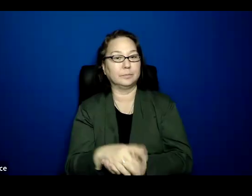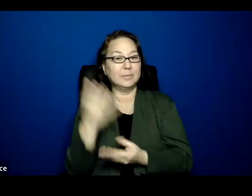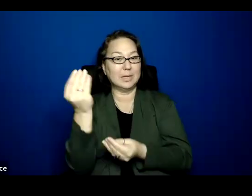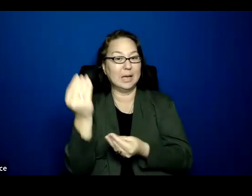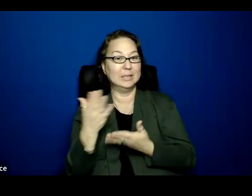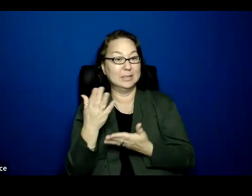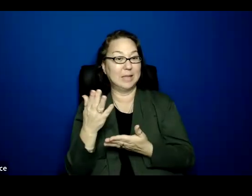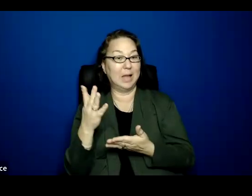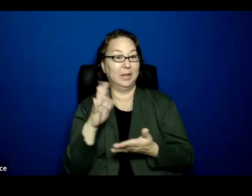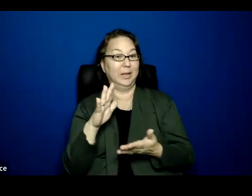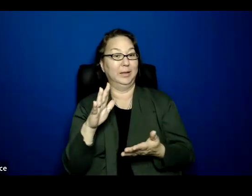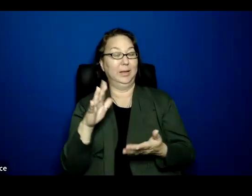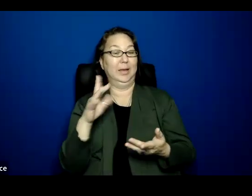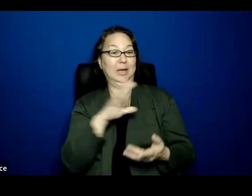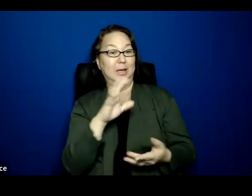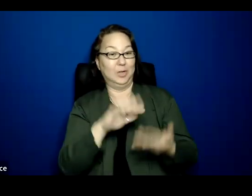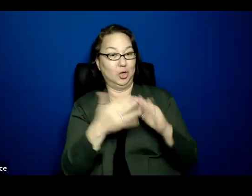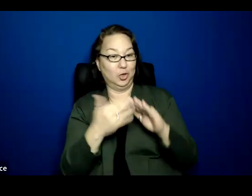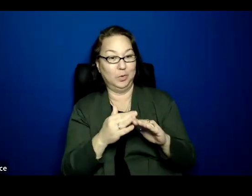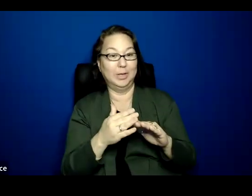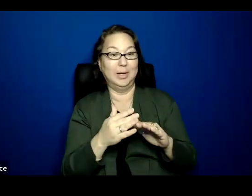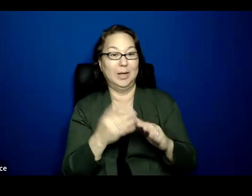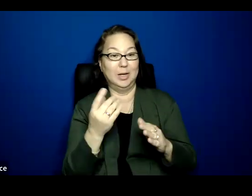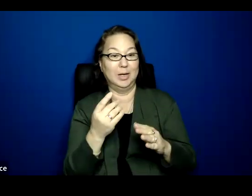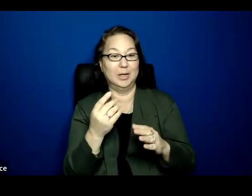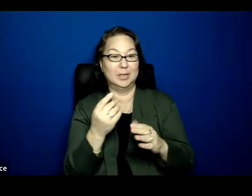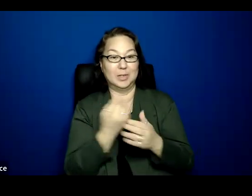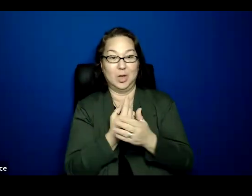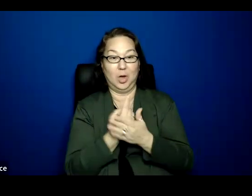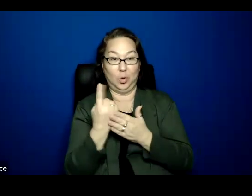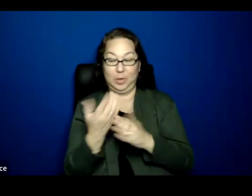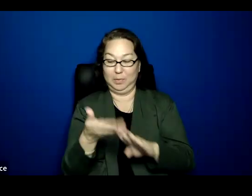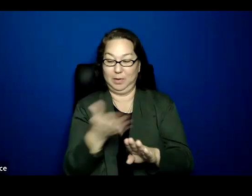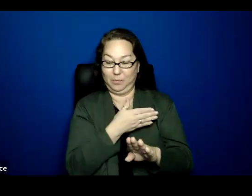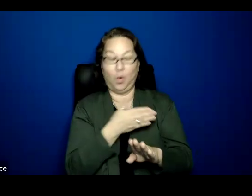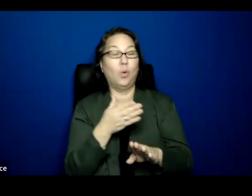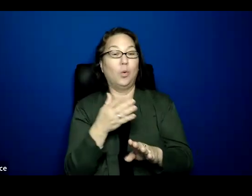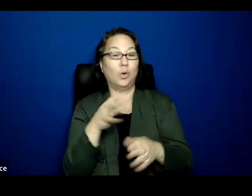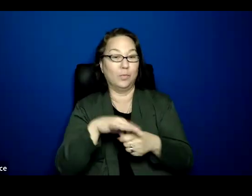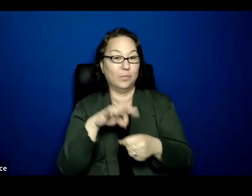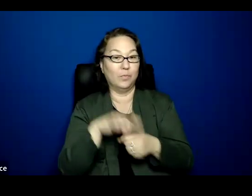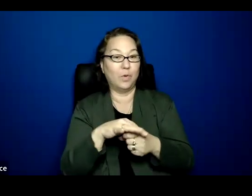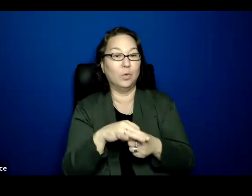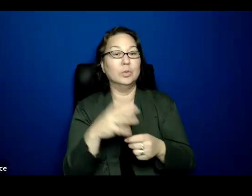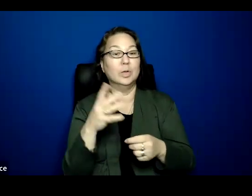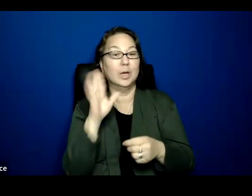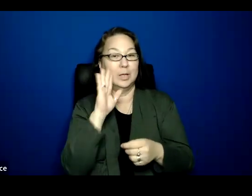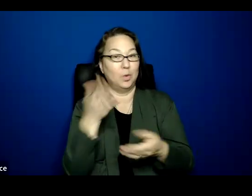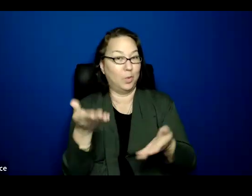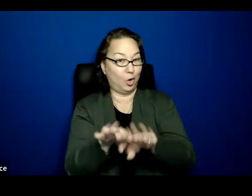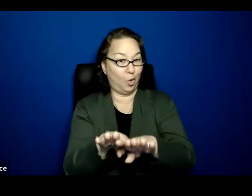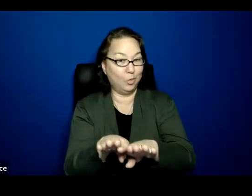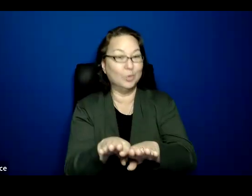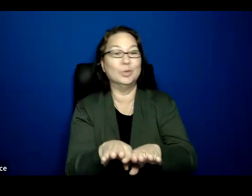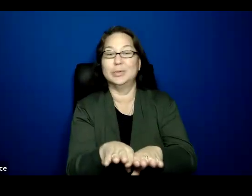their school without any real input from the community is not well planned or equitable. Second, closing the Lee Academy with a